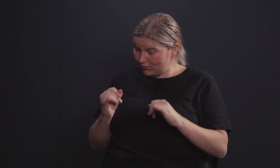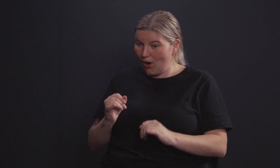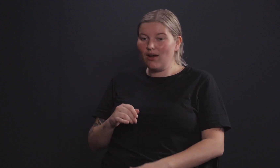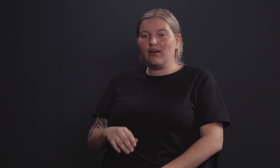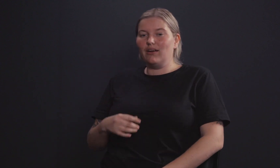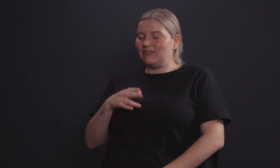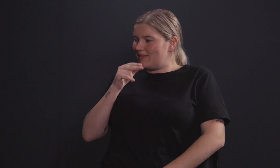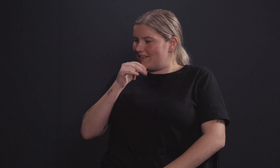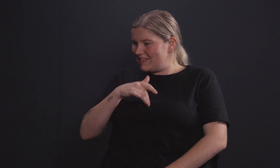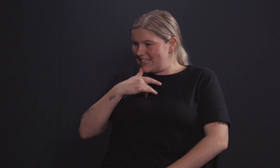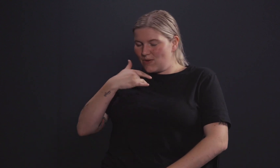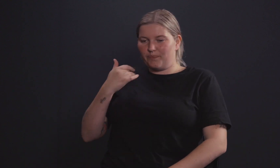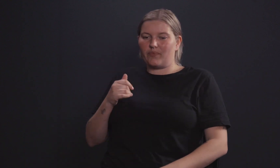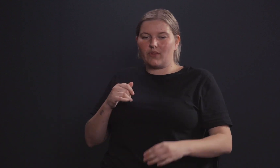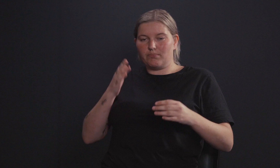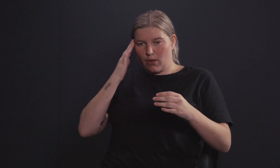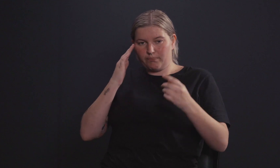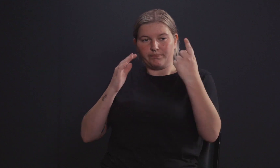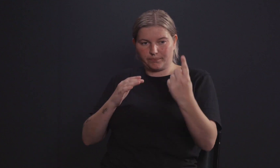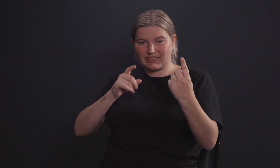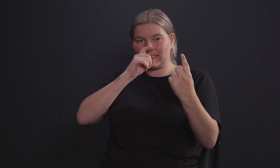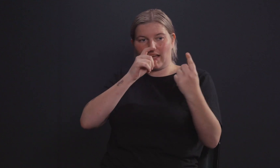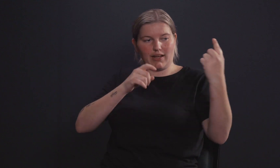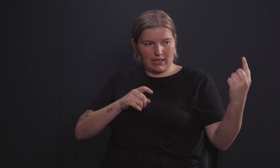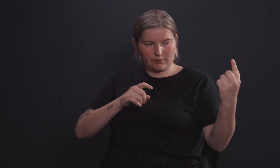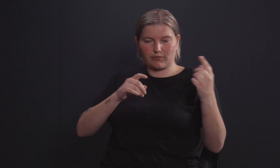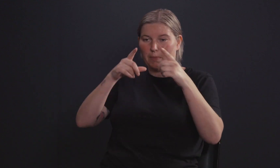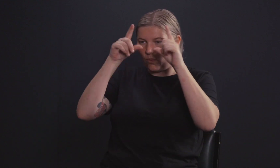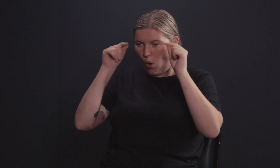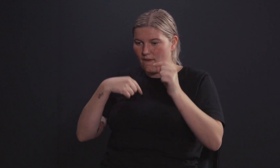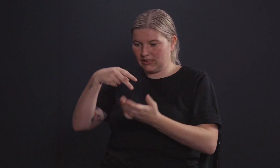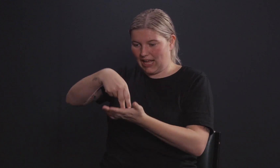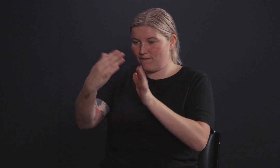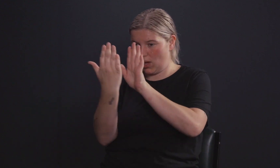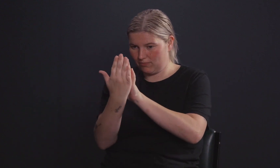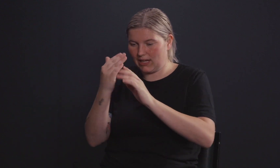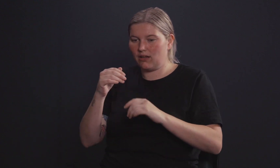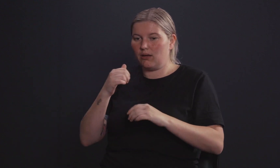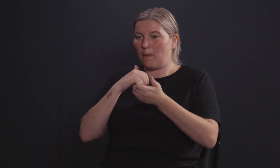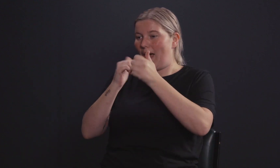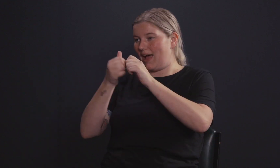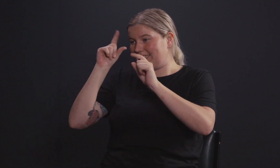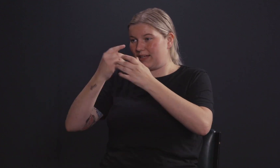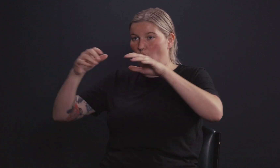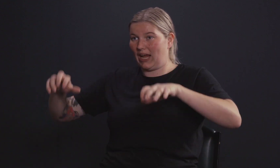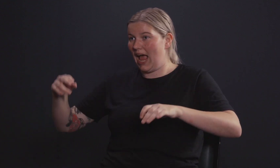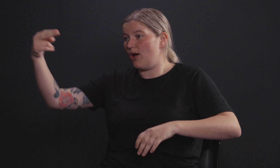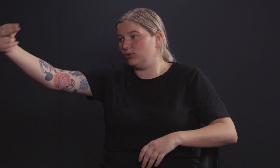wrong. My mum, my sister, my partner, the nurse were in the room, and I said I needed to lay down. I could just